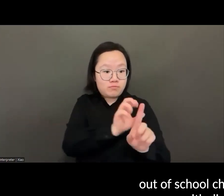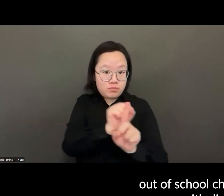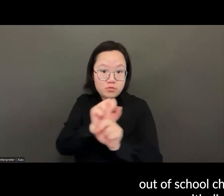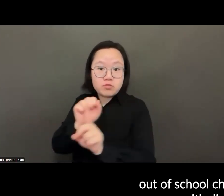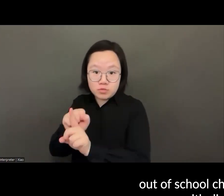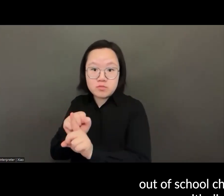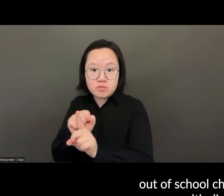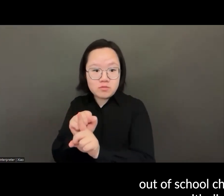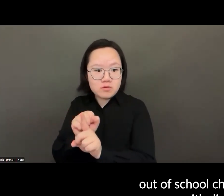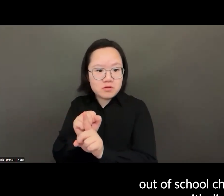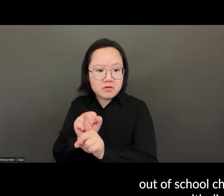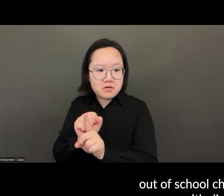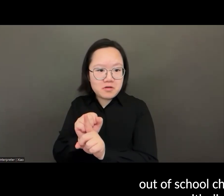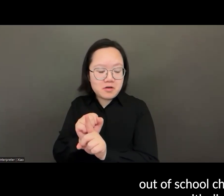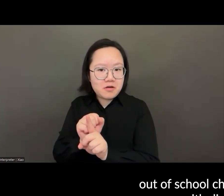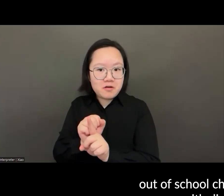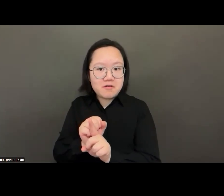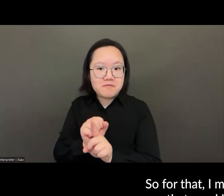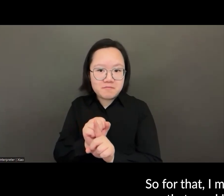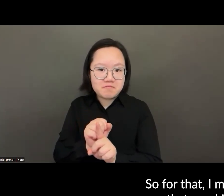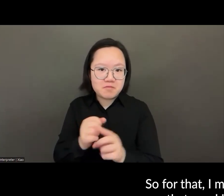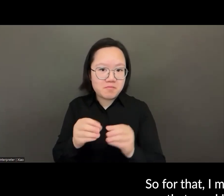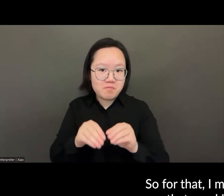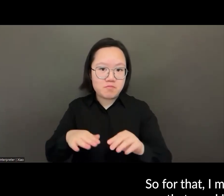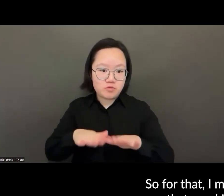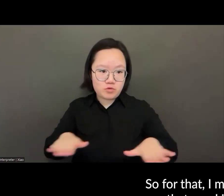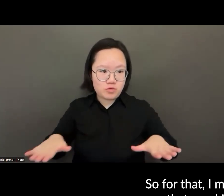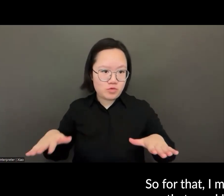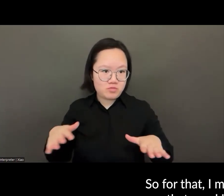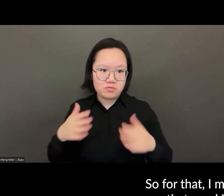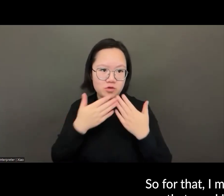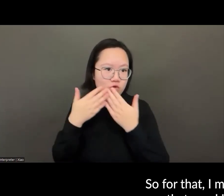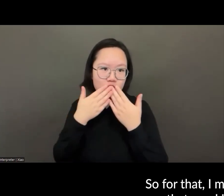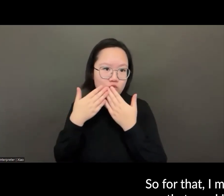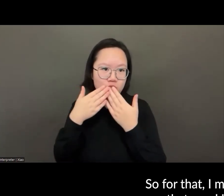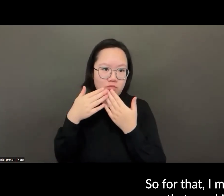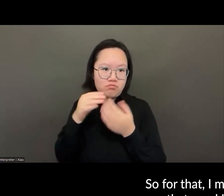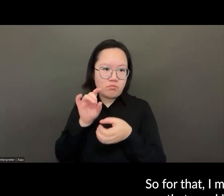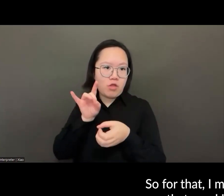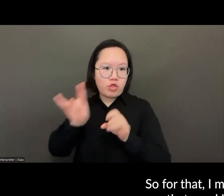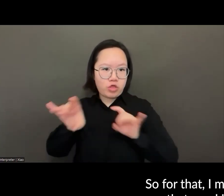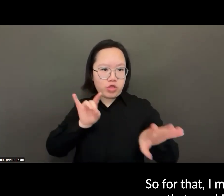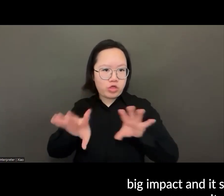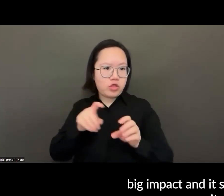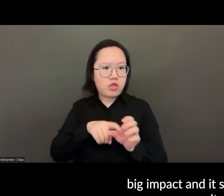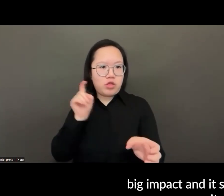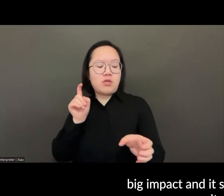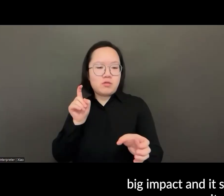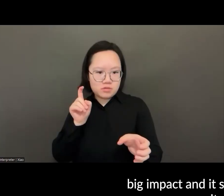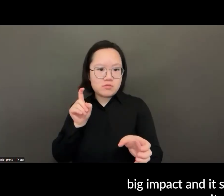school children, of course, with disabilities. So for that, I mean, like for us, that was kind of a